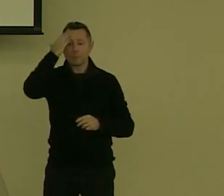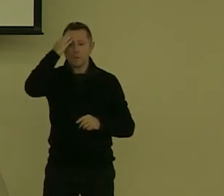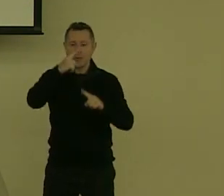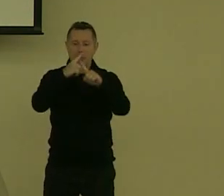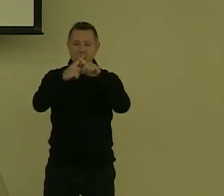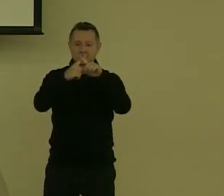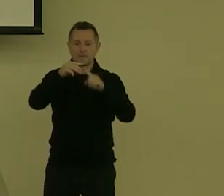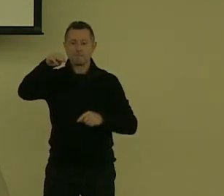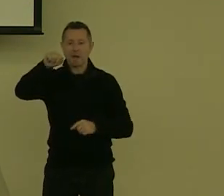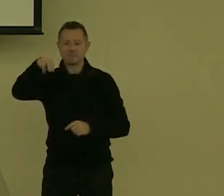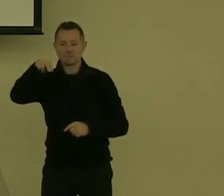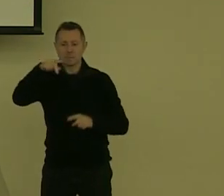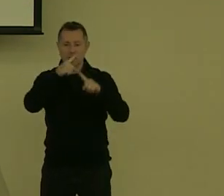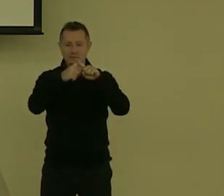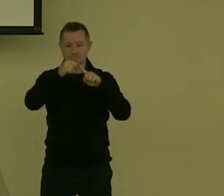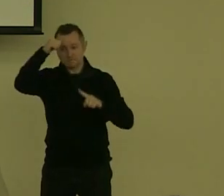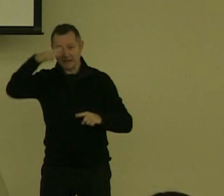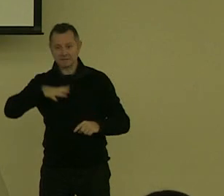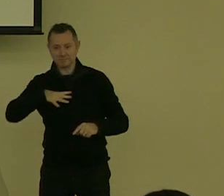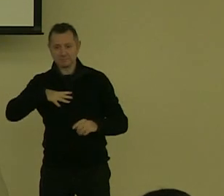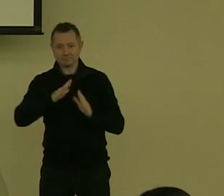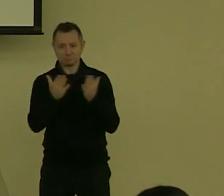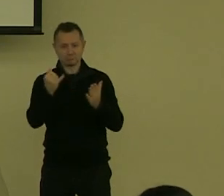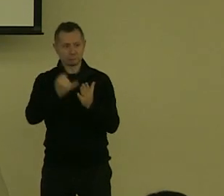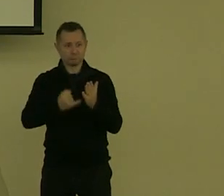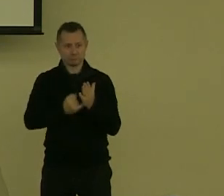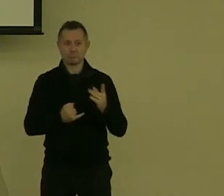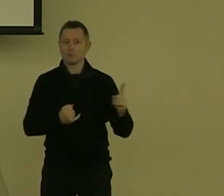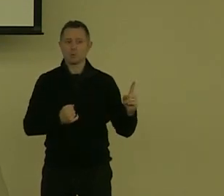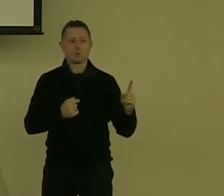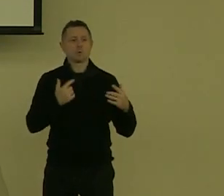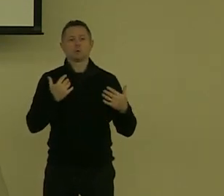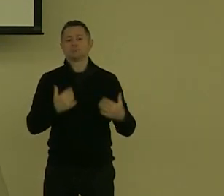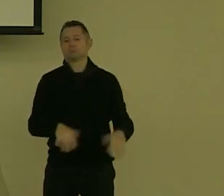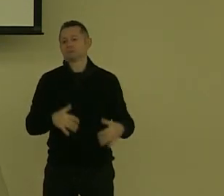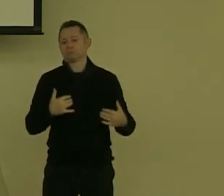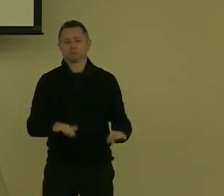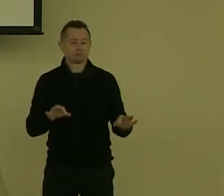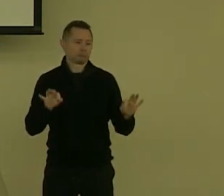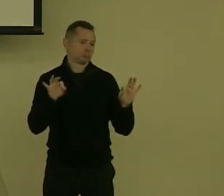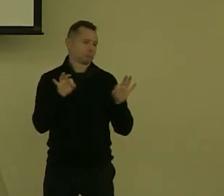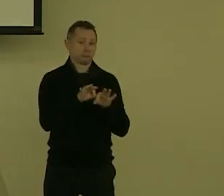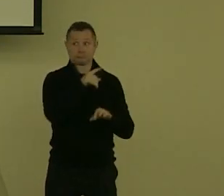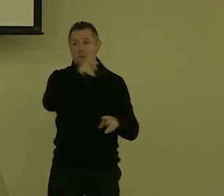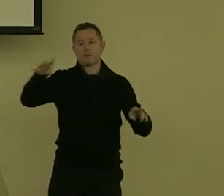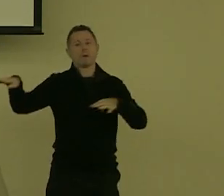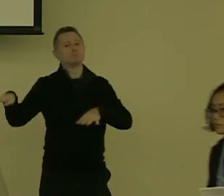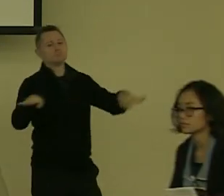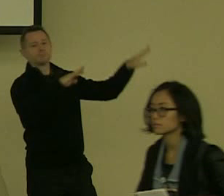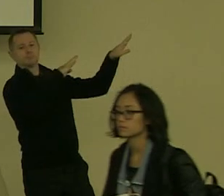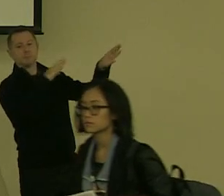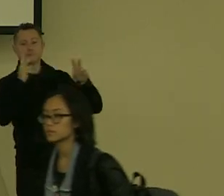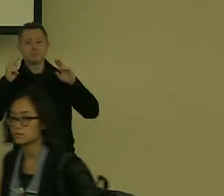obscure to some of you, but it feels worth calling it. Yeah, 17 years, and all